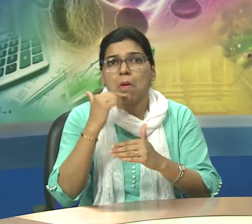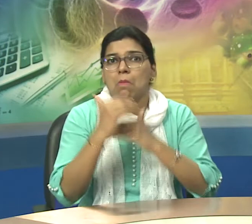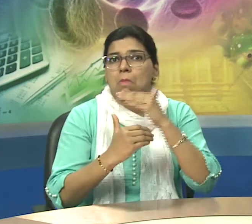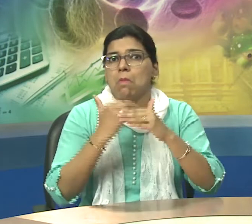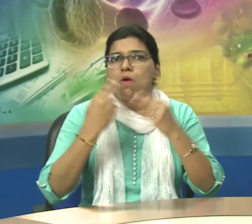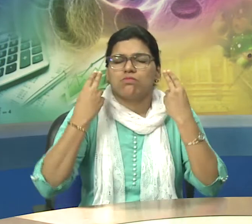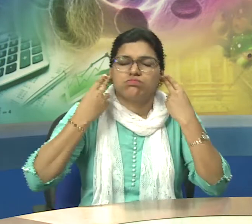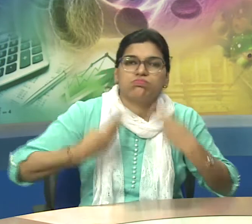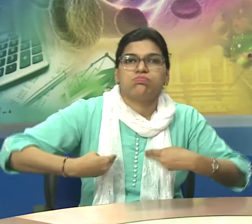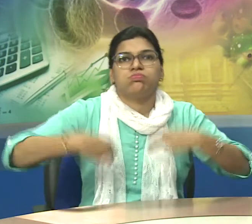perhaps